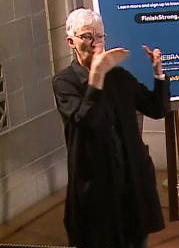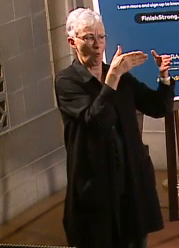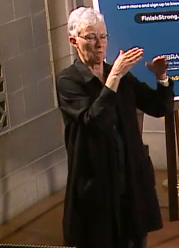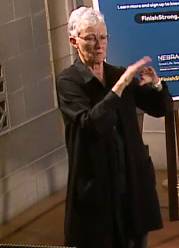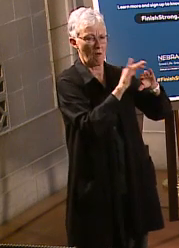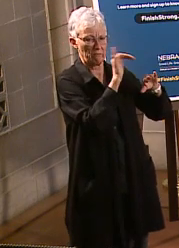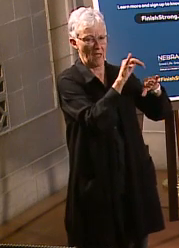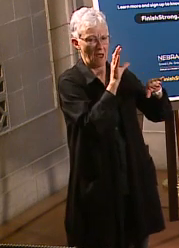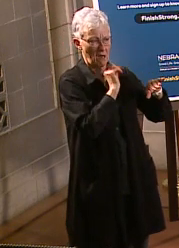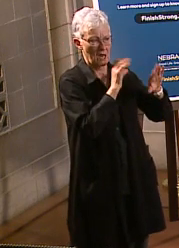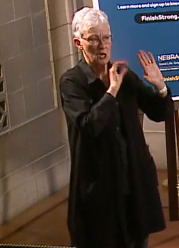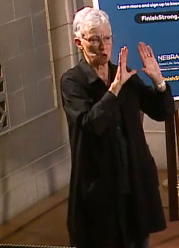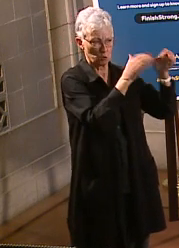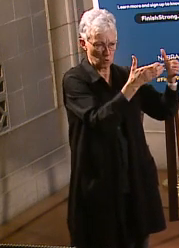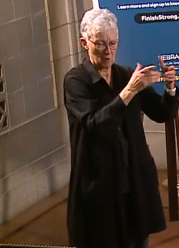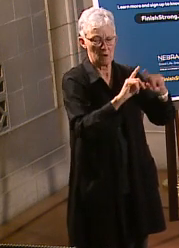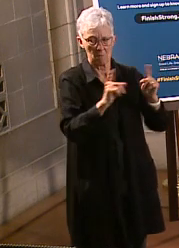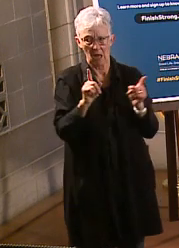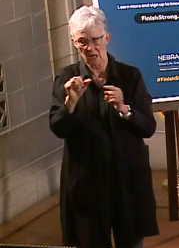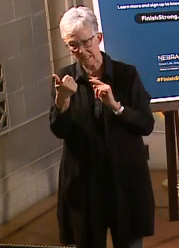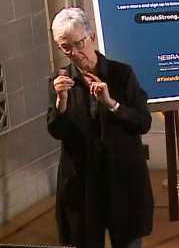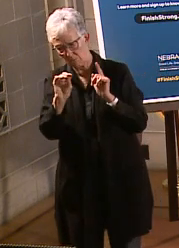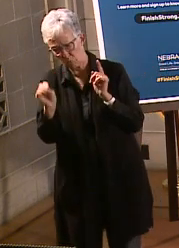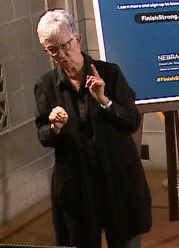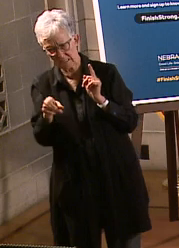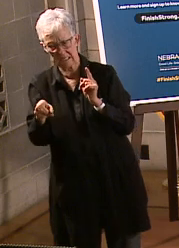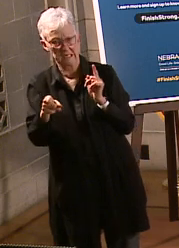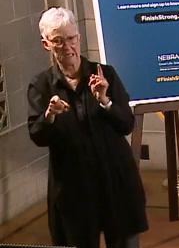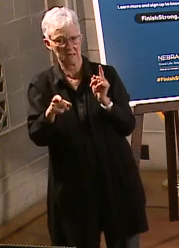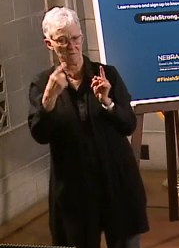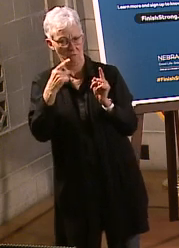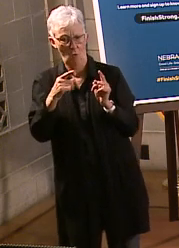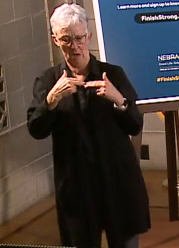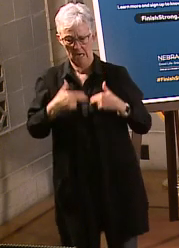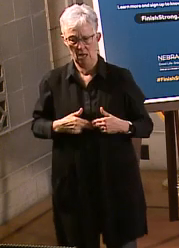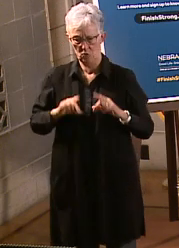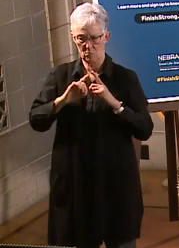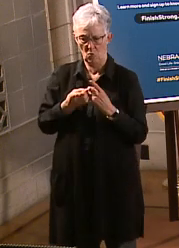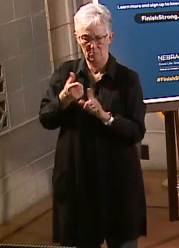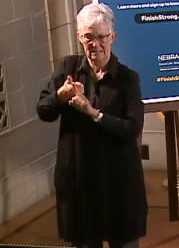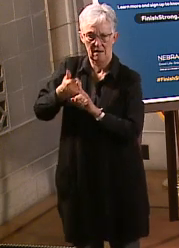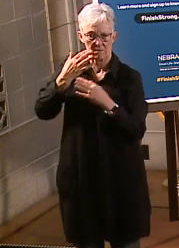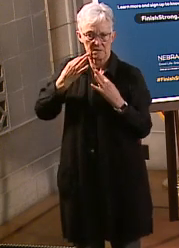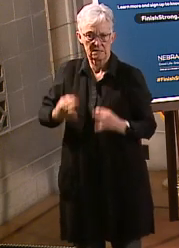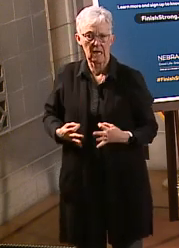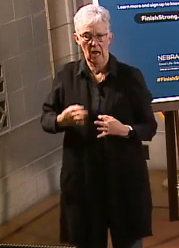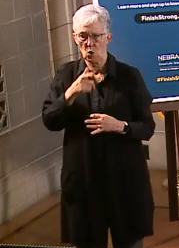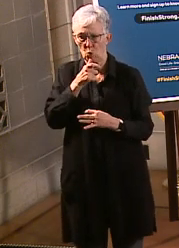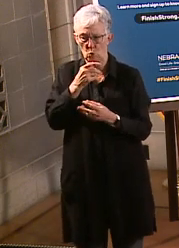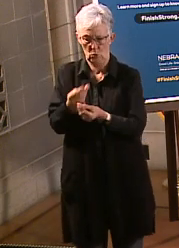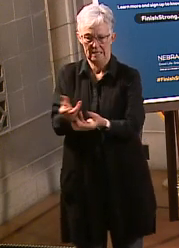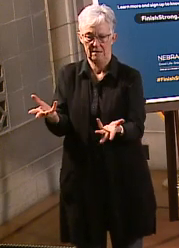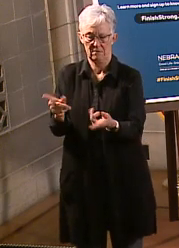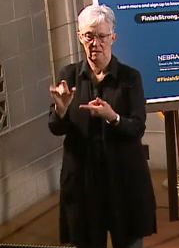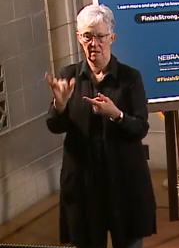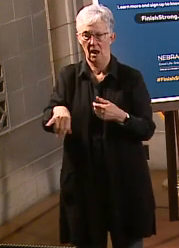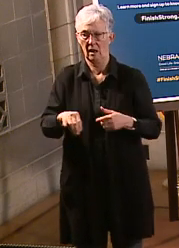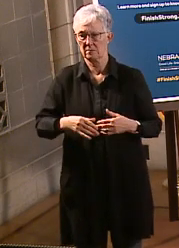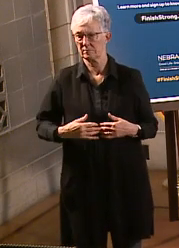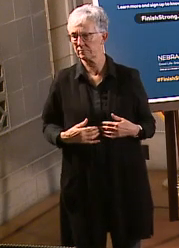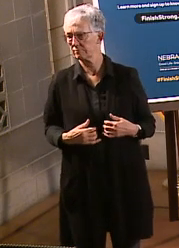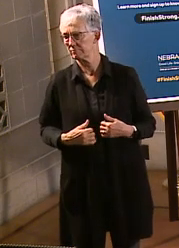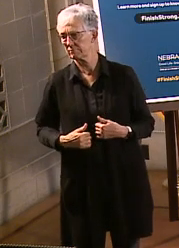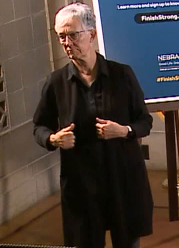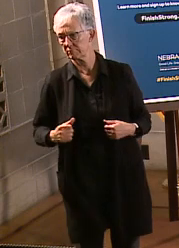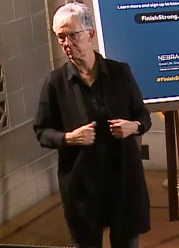the vaccines while making sure the vast majority of our vaccines were targeted at those folks 65 years and older. Natalie from KMTV says,